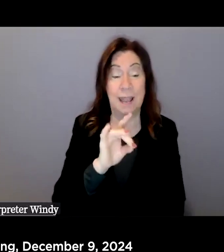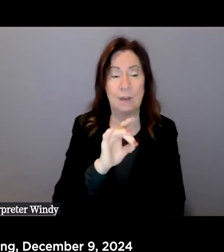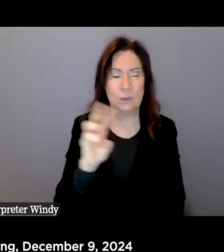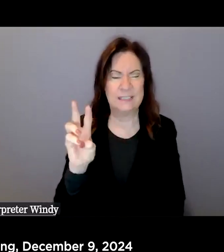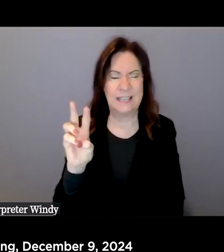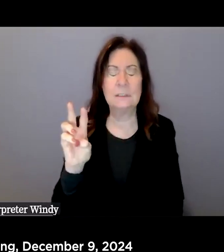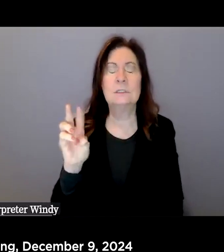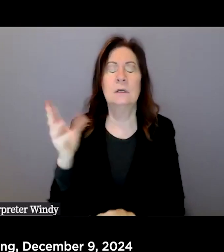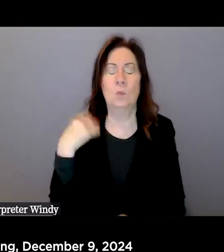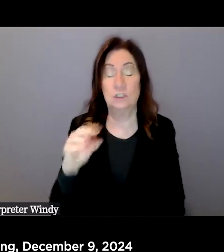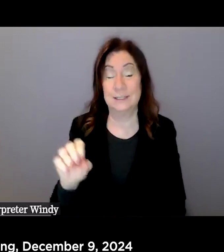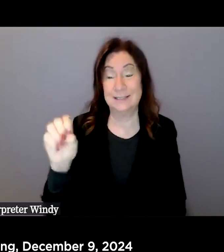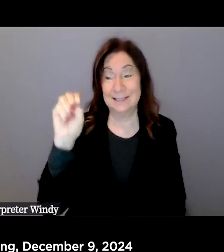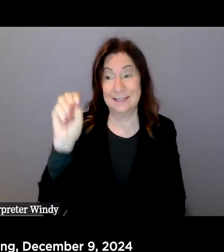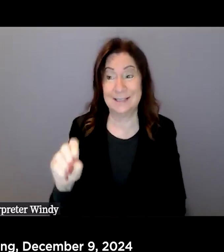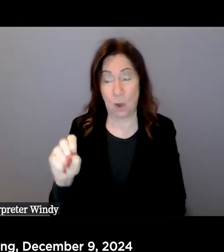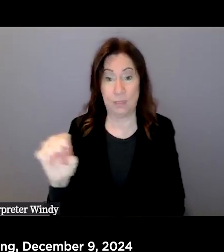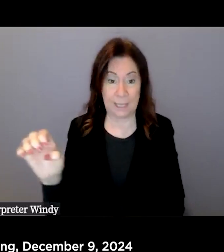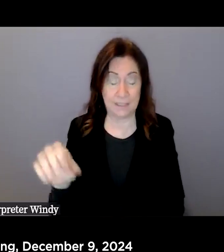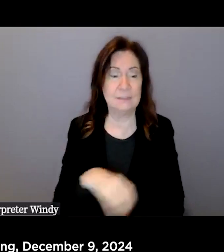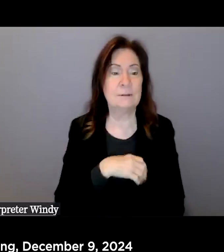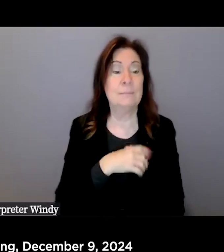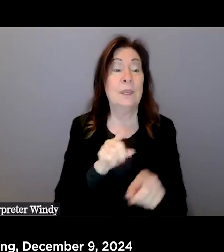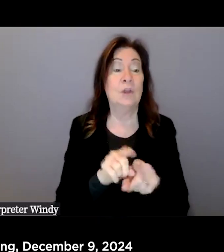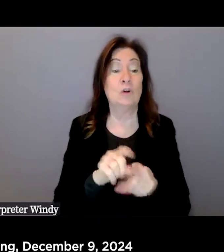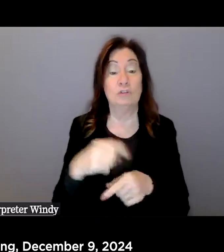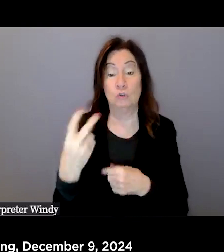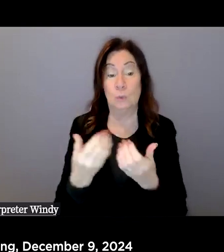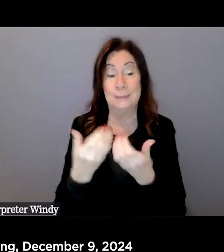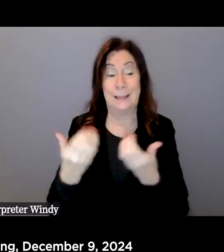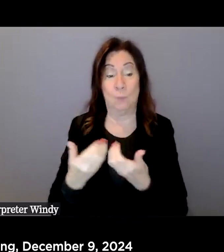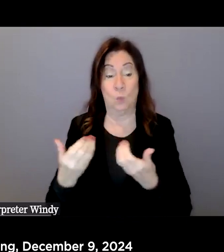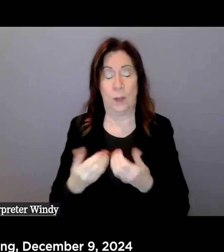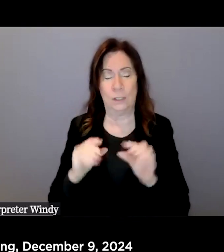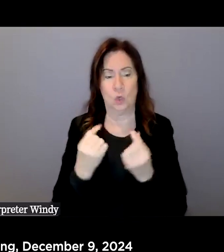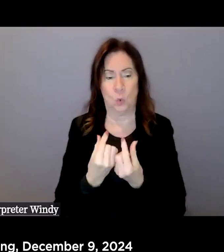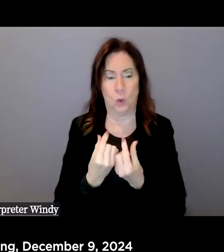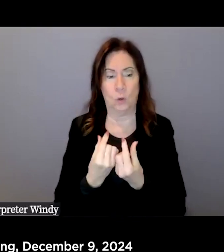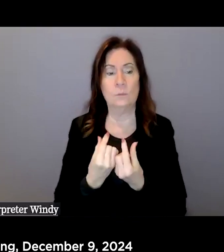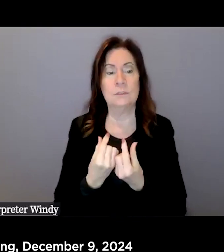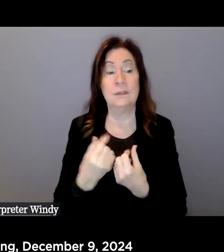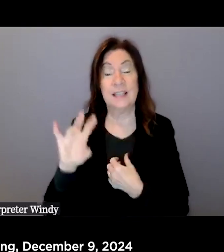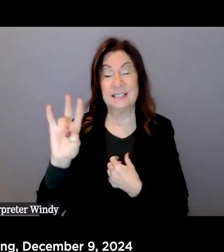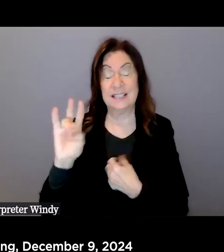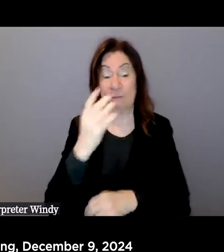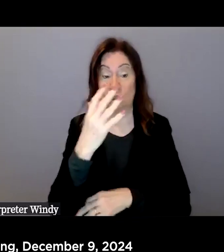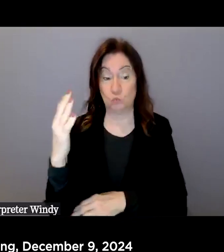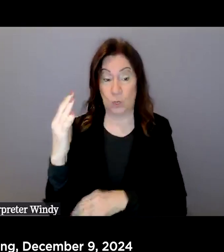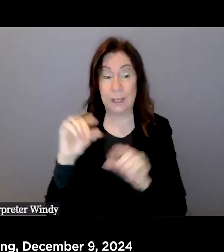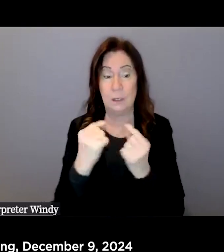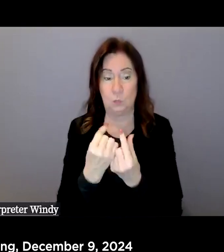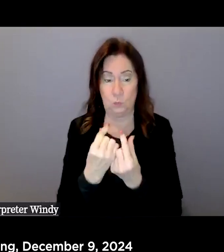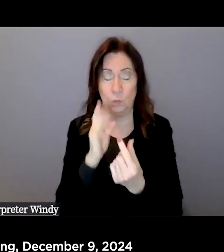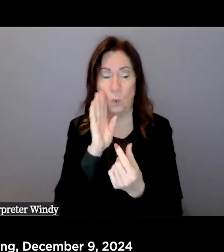Asheville. And 2 debris separation crews and 7 tree crews will also